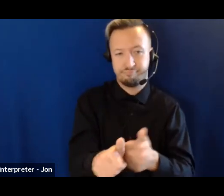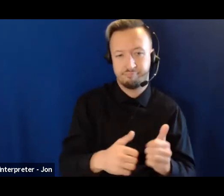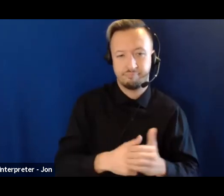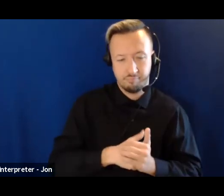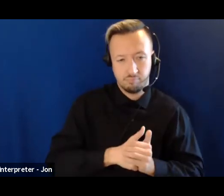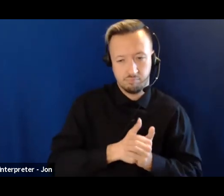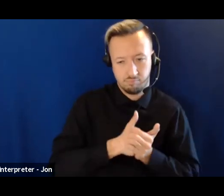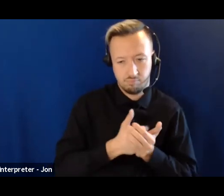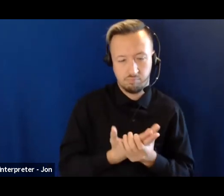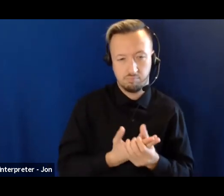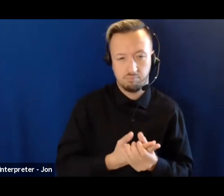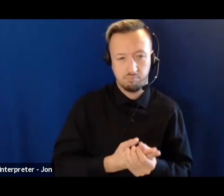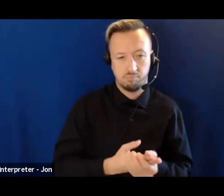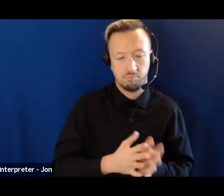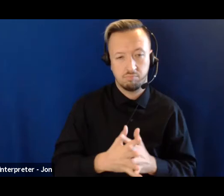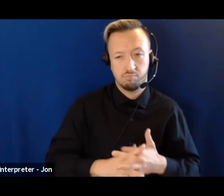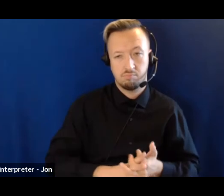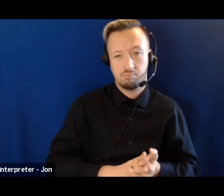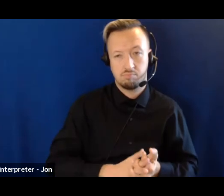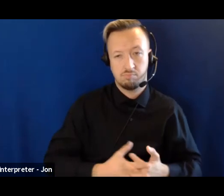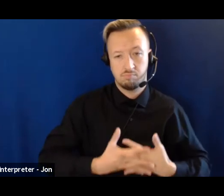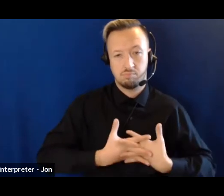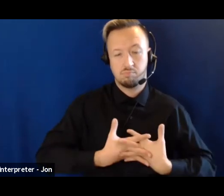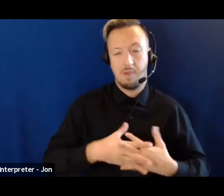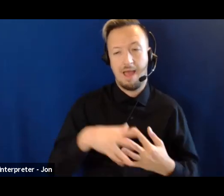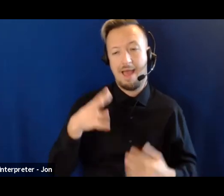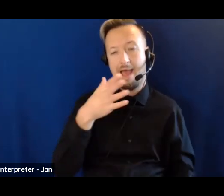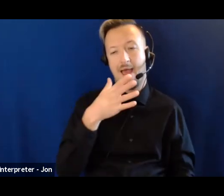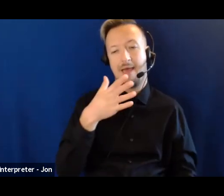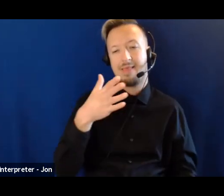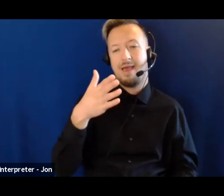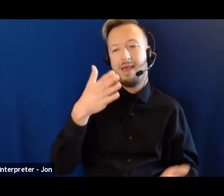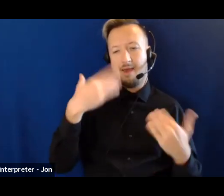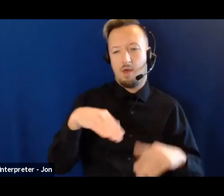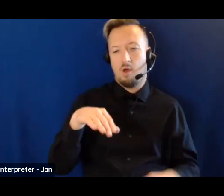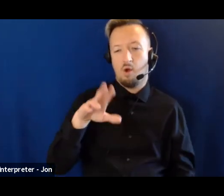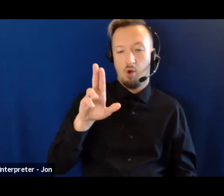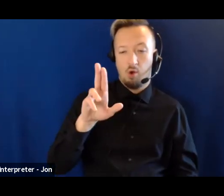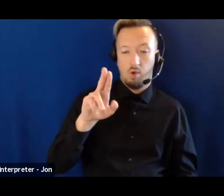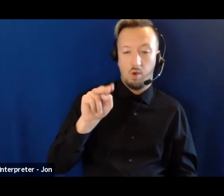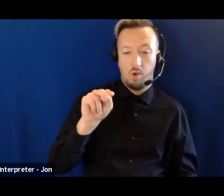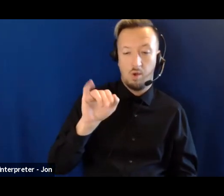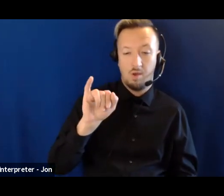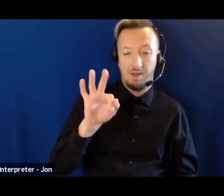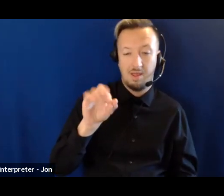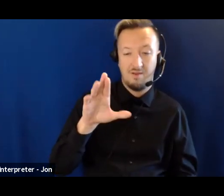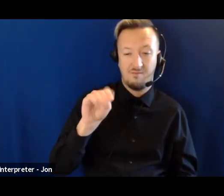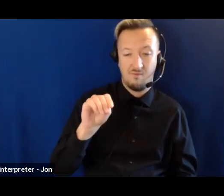responsible for. And then the uniform guidance